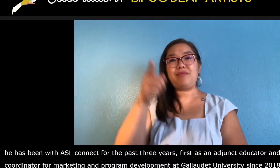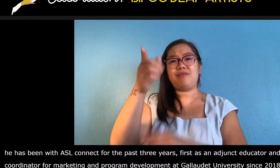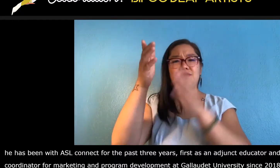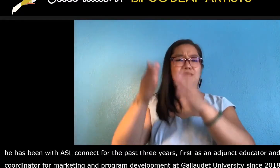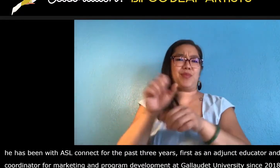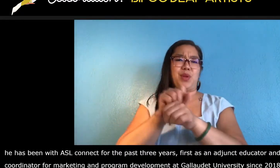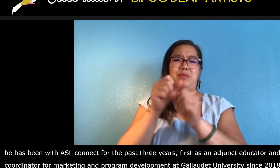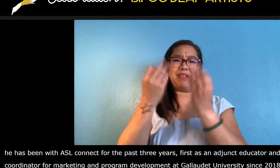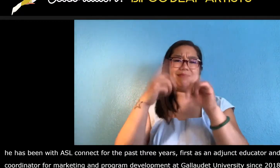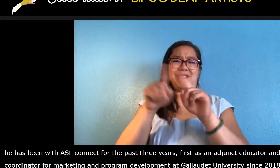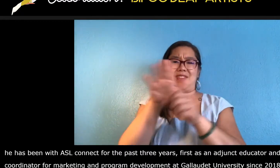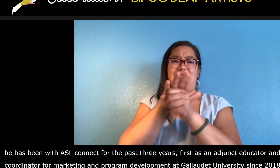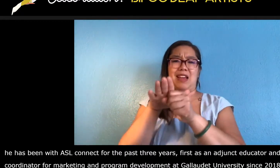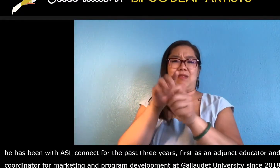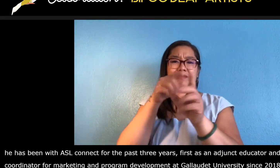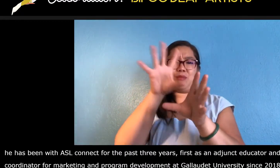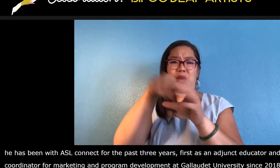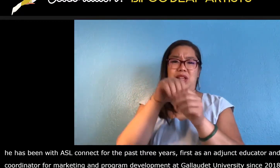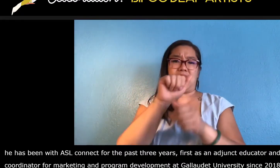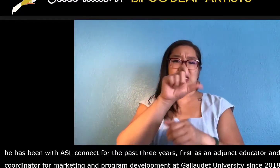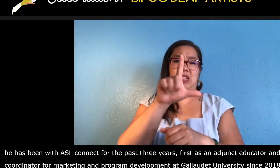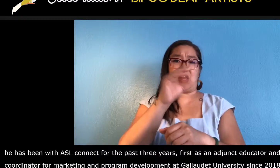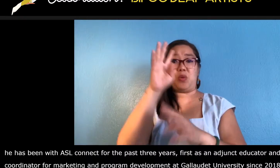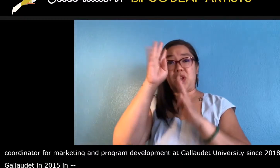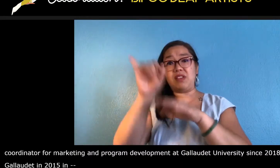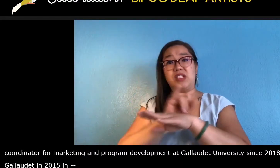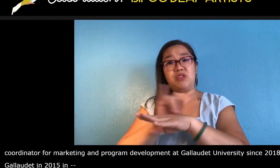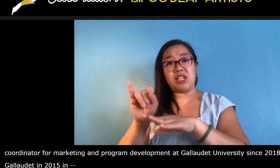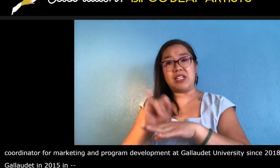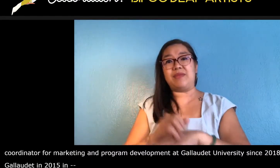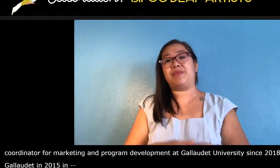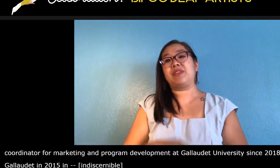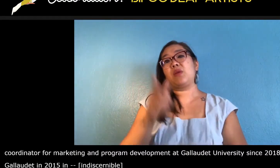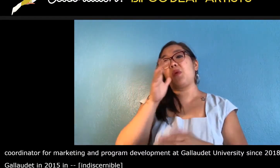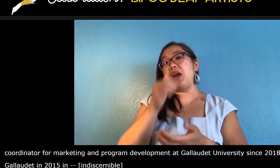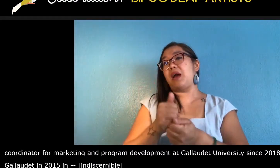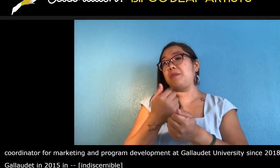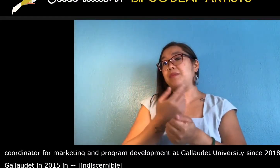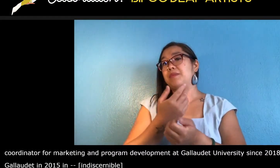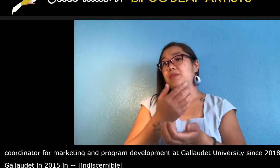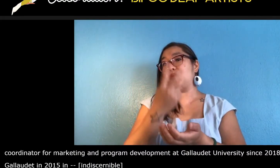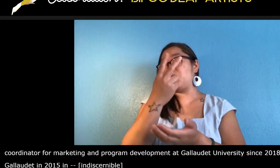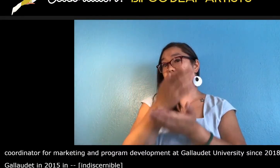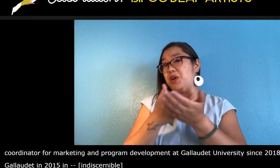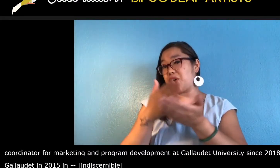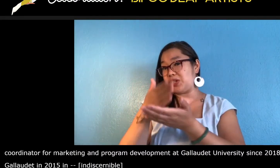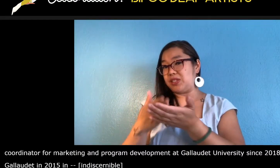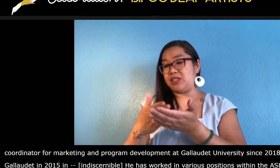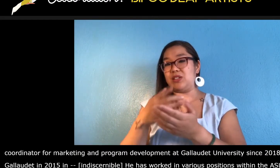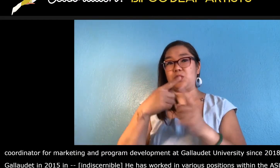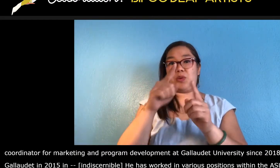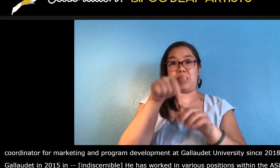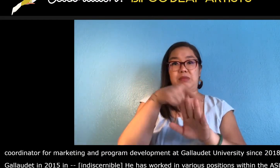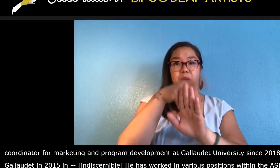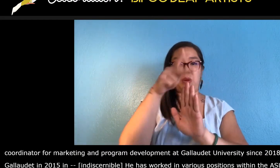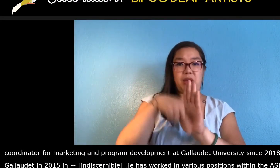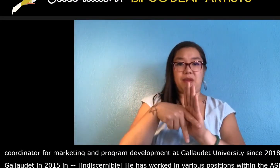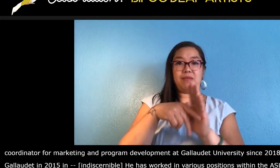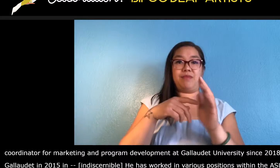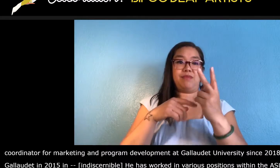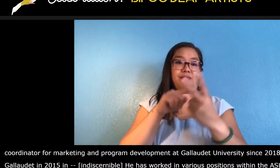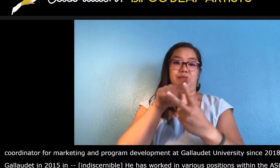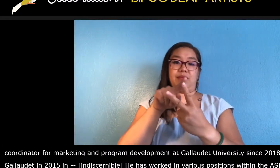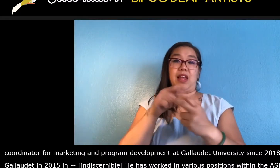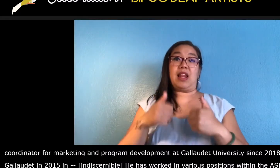in 2015 in Mass Ed. He has worked in various positions within the ASL and creative industries. He will help us with 2 portions during